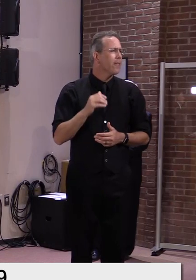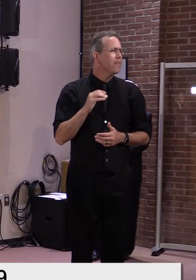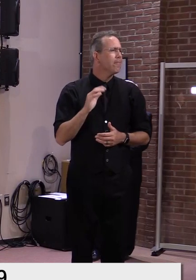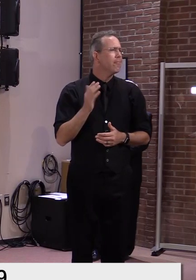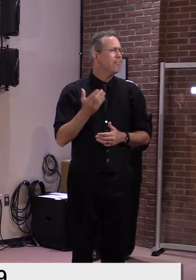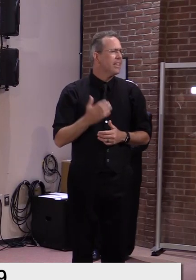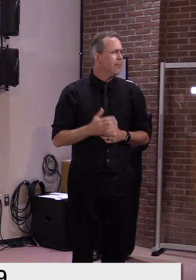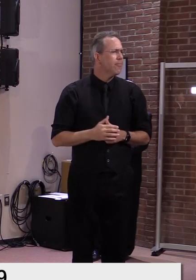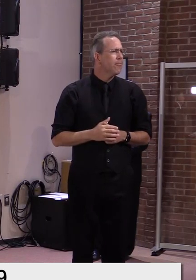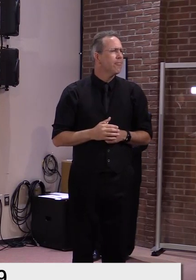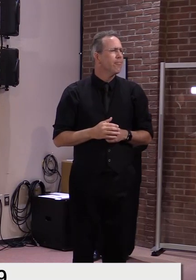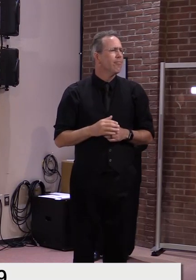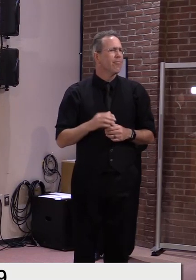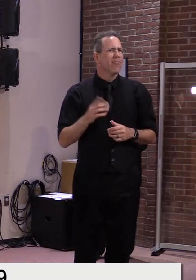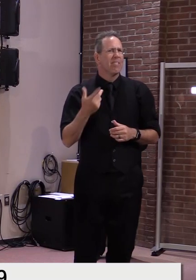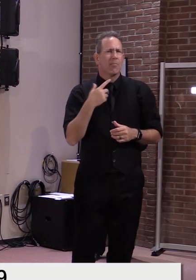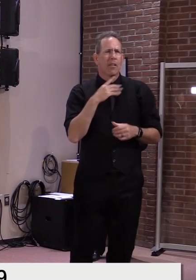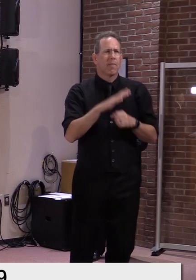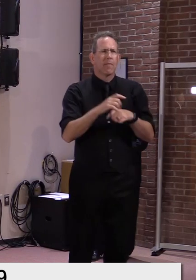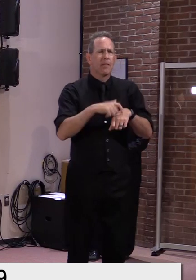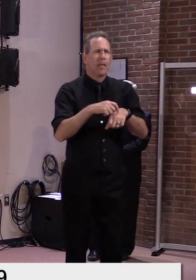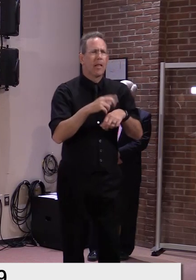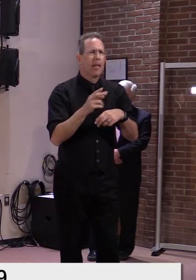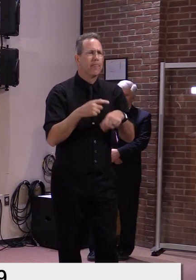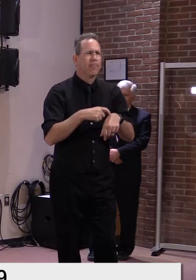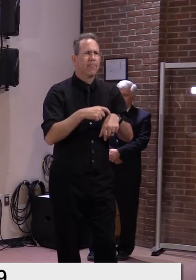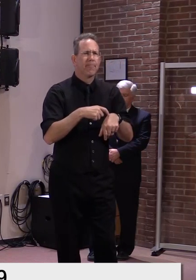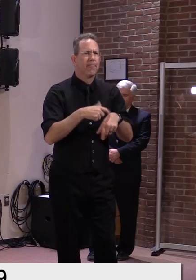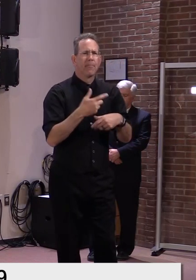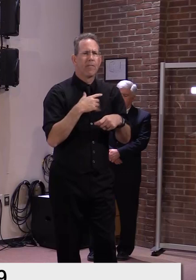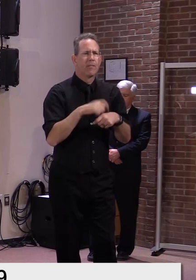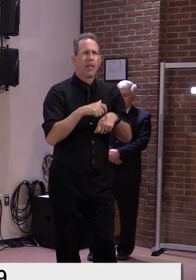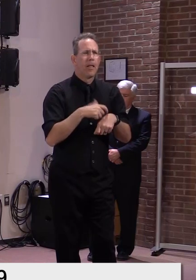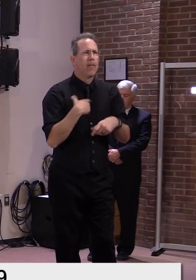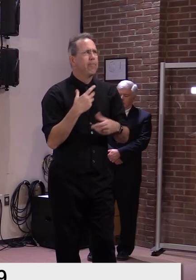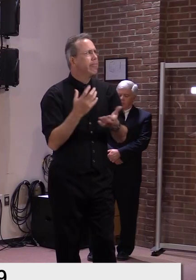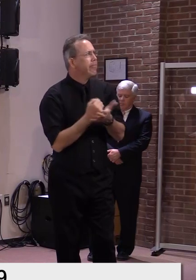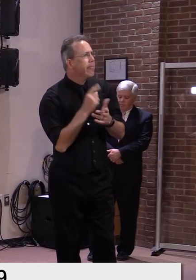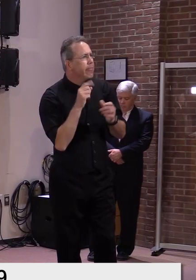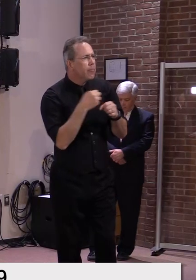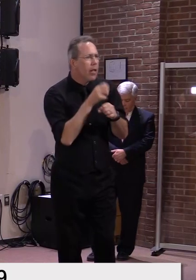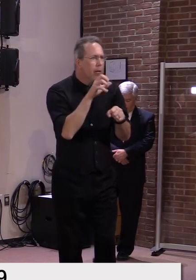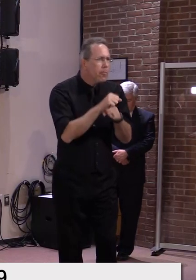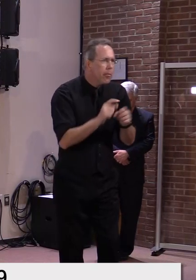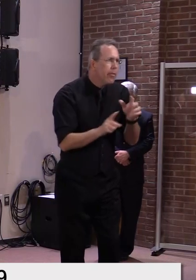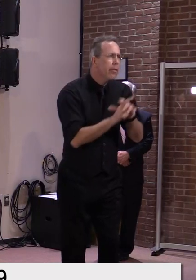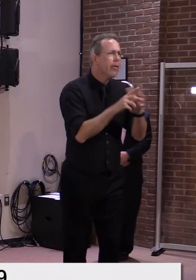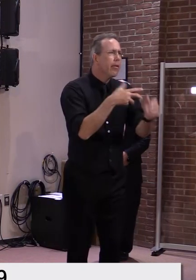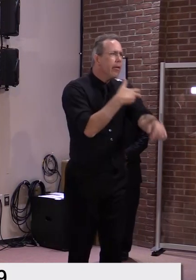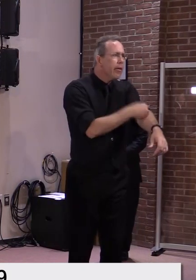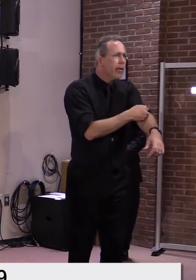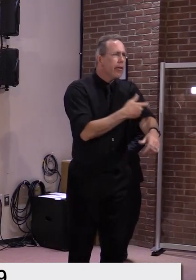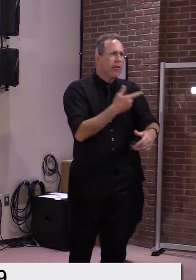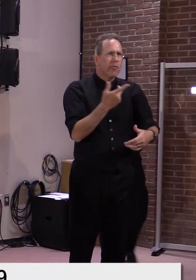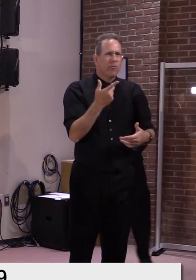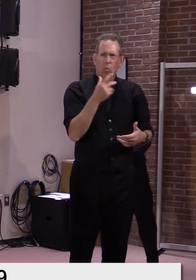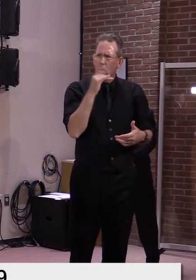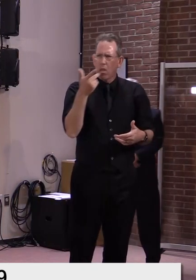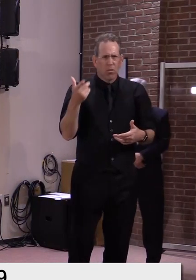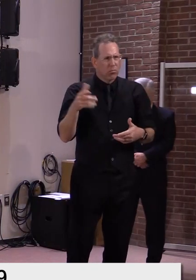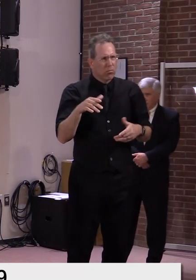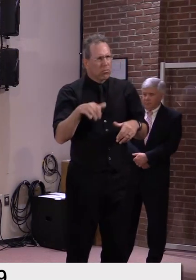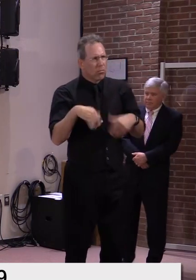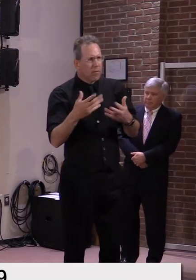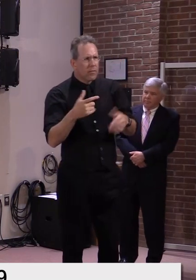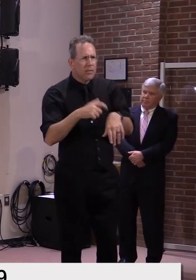some states have even passed legislation requiring employers to provide leave for workers getting the vaccine. Is this something Vermont has seen as a barrier